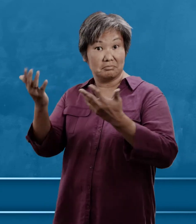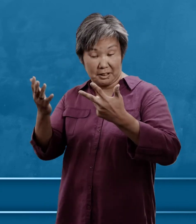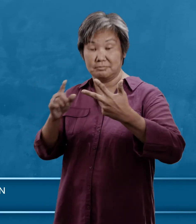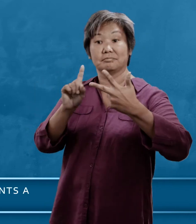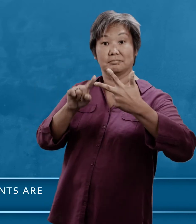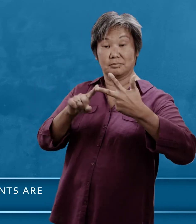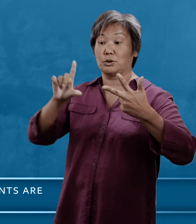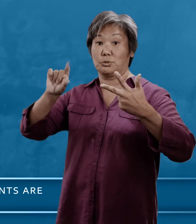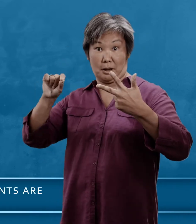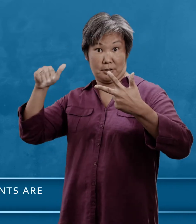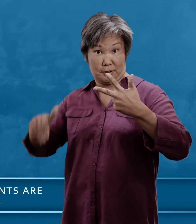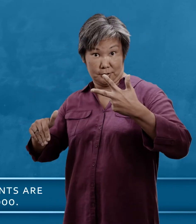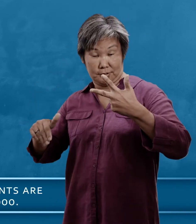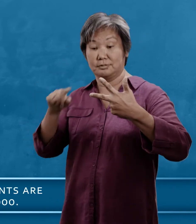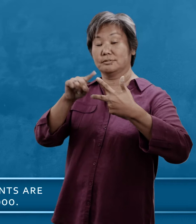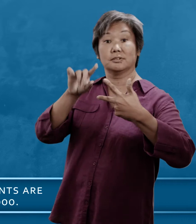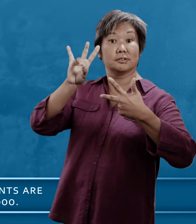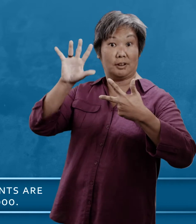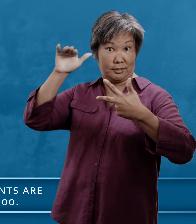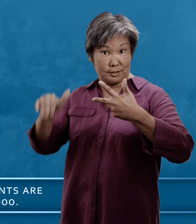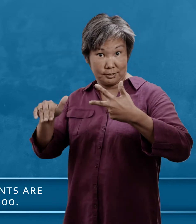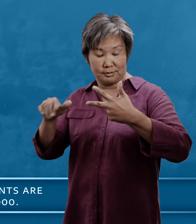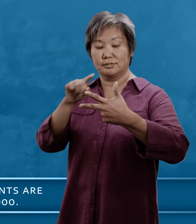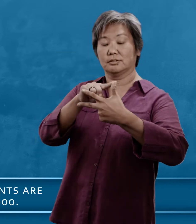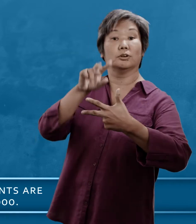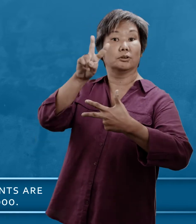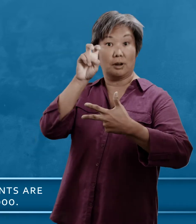Those categories of payments are $20,000,